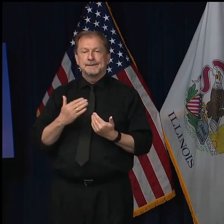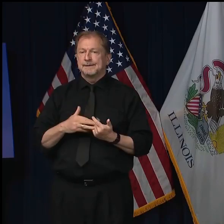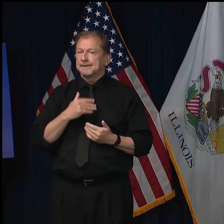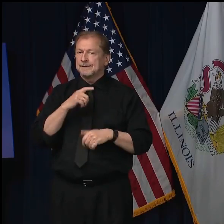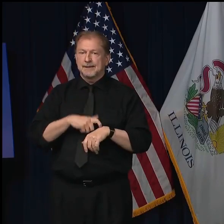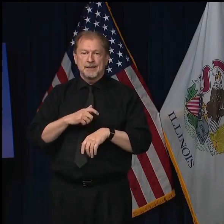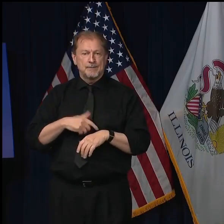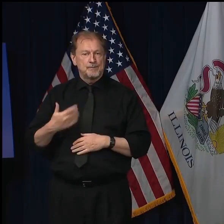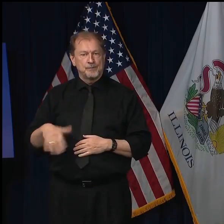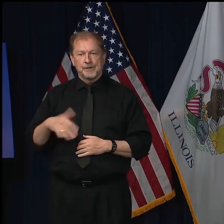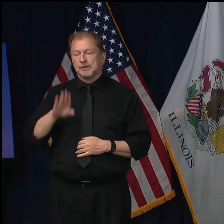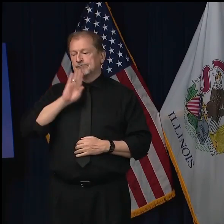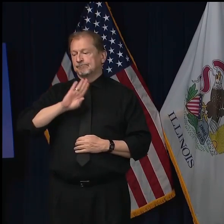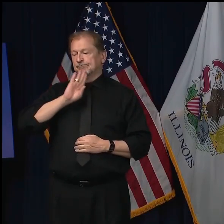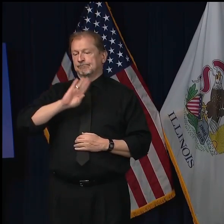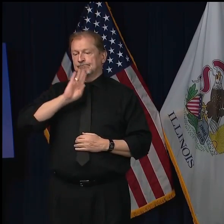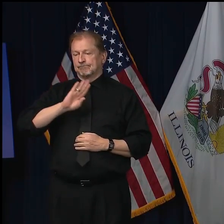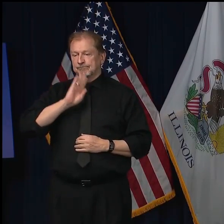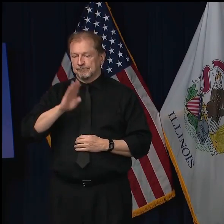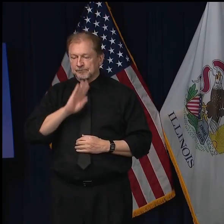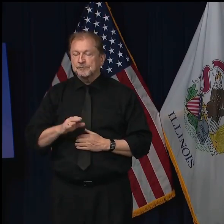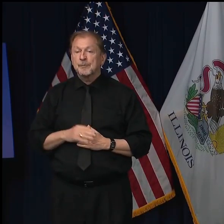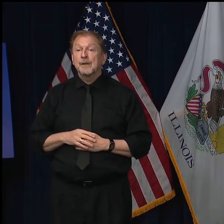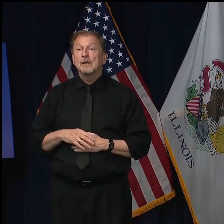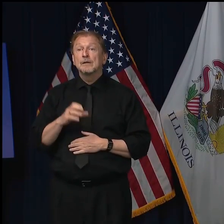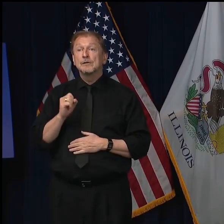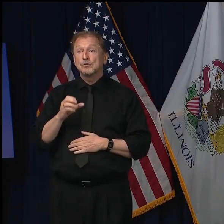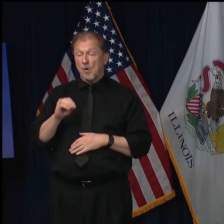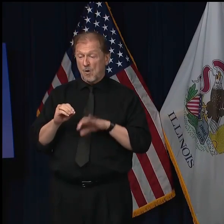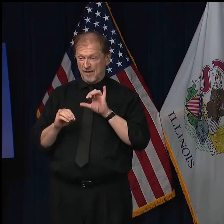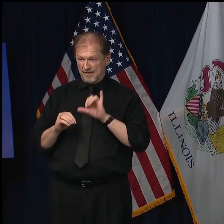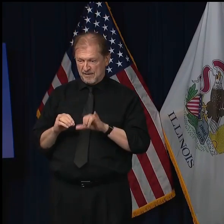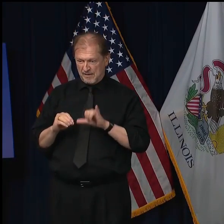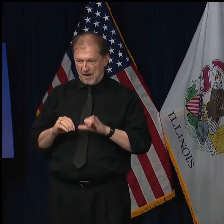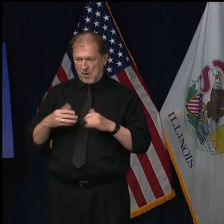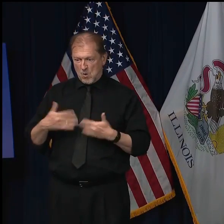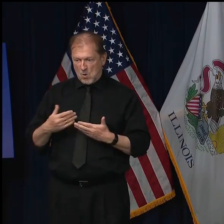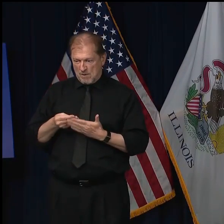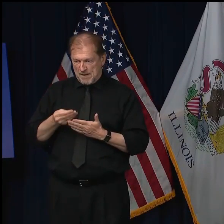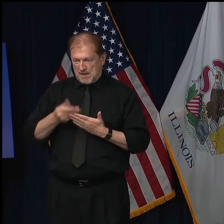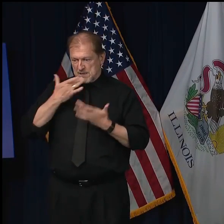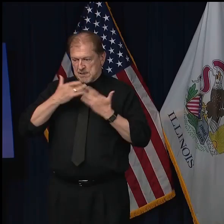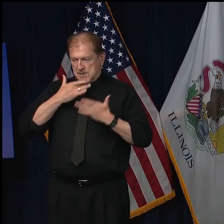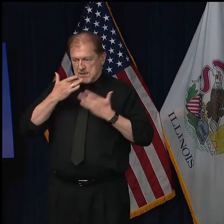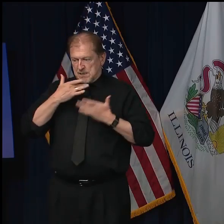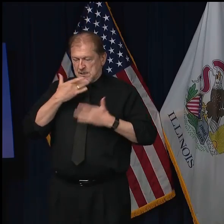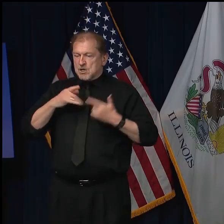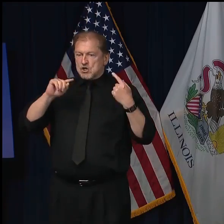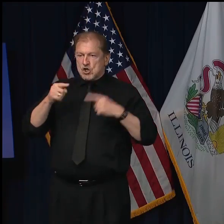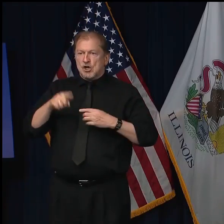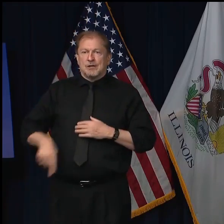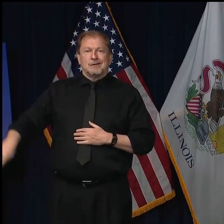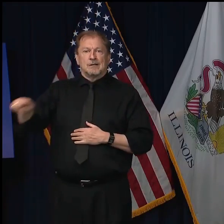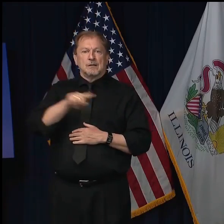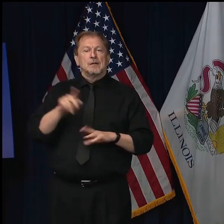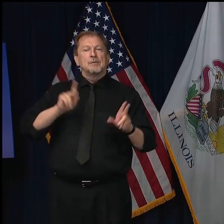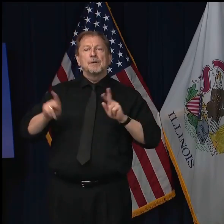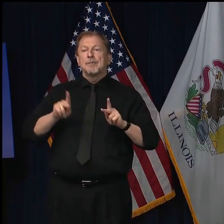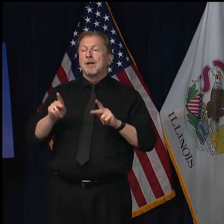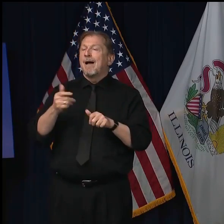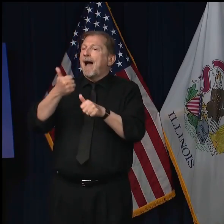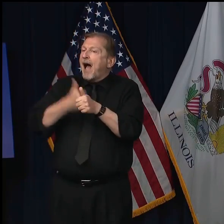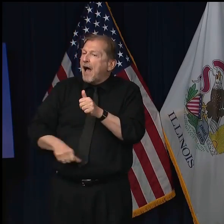many Illinoisans. The economic pain of this pandemic is enormous for Americans in every